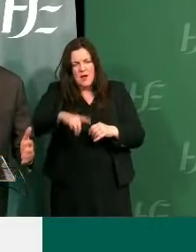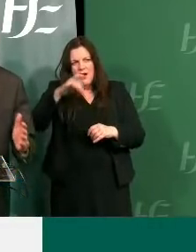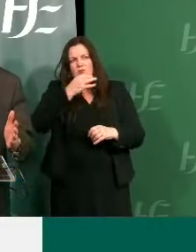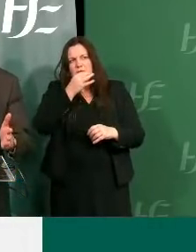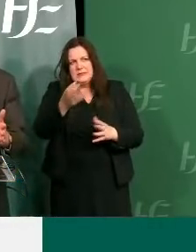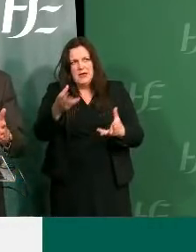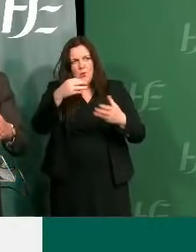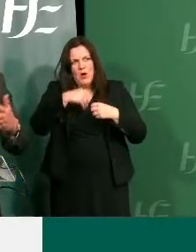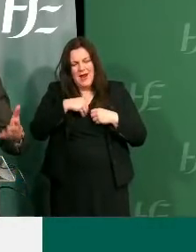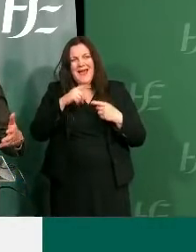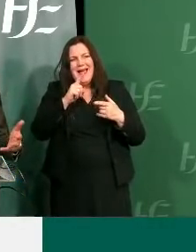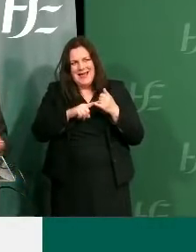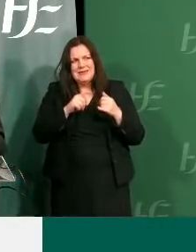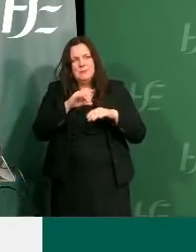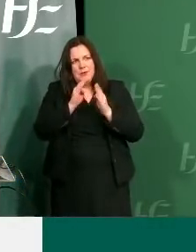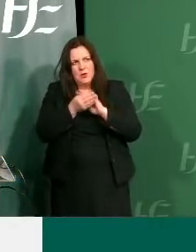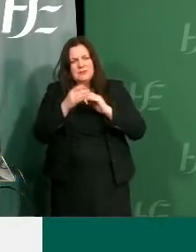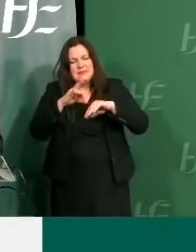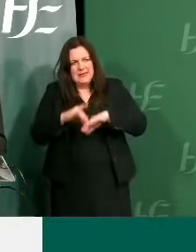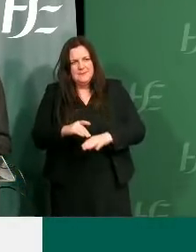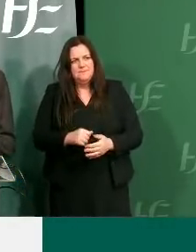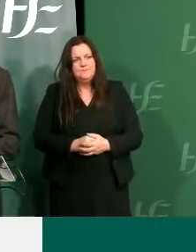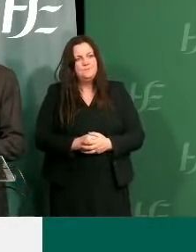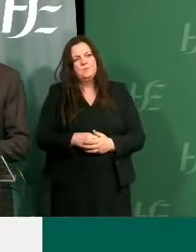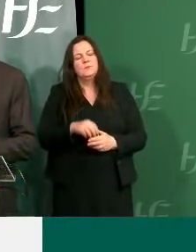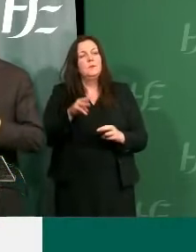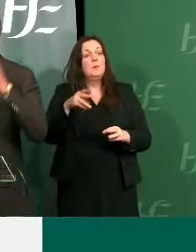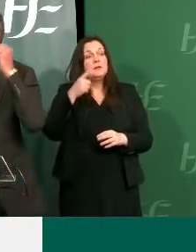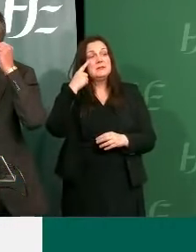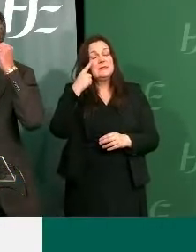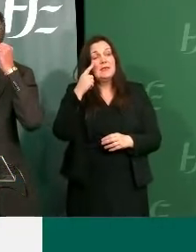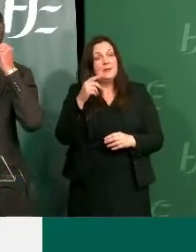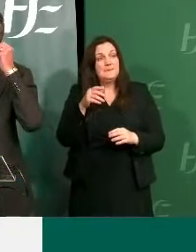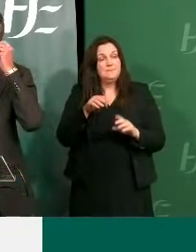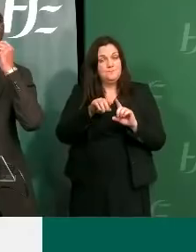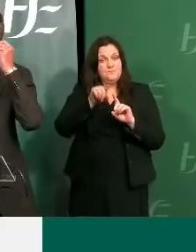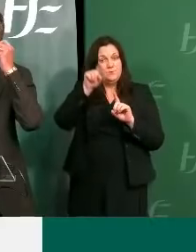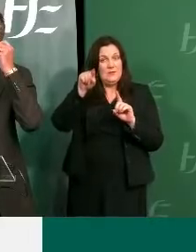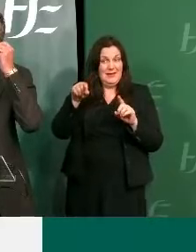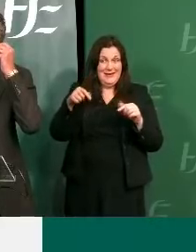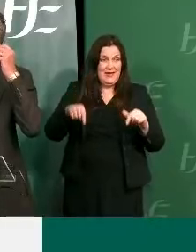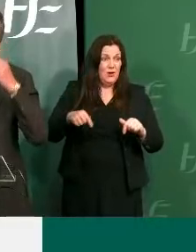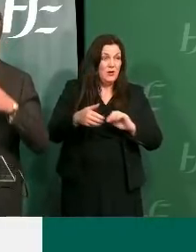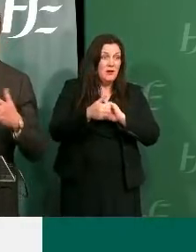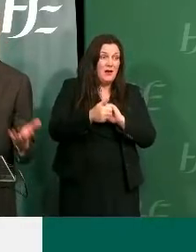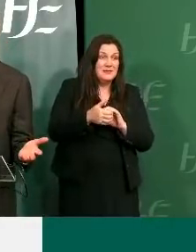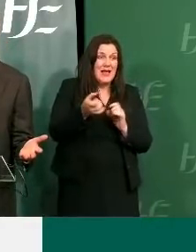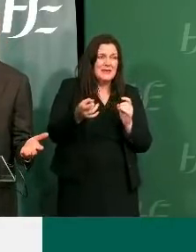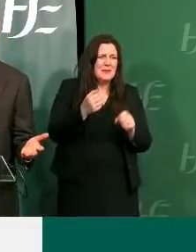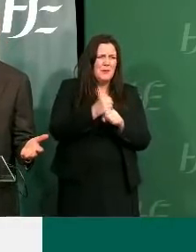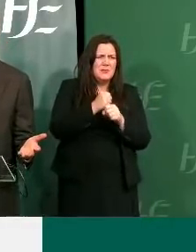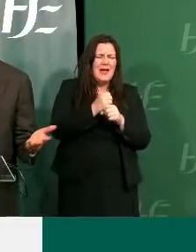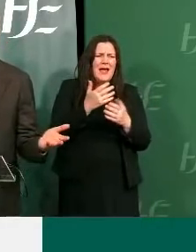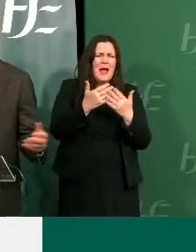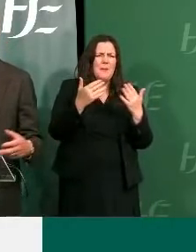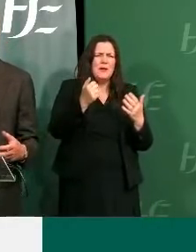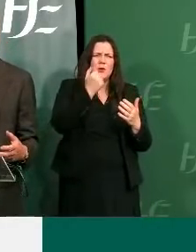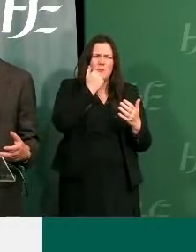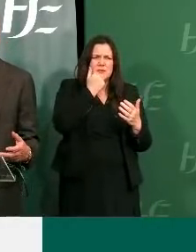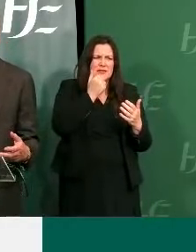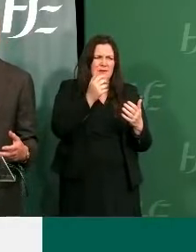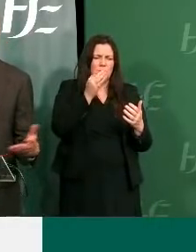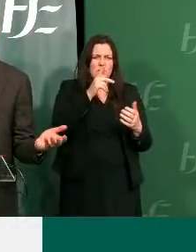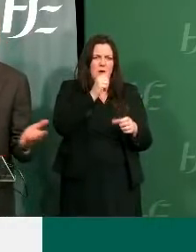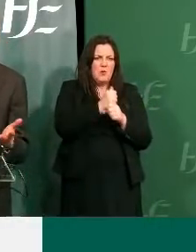illustrates this. If you look on the left, we often talk, people ask us, and I think some of the colleagues here in the room have asked us before, but the conversion rate of the numbers of cases to